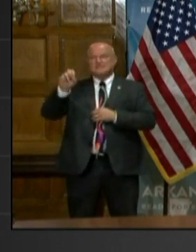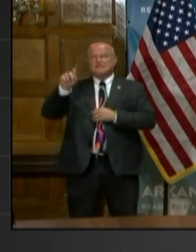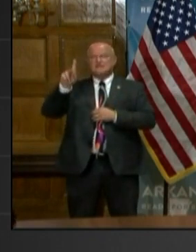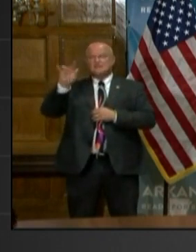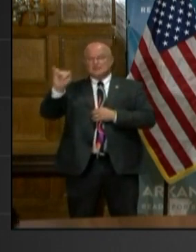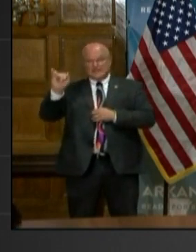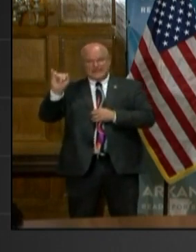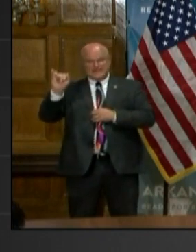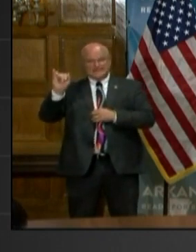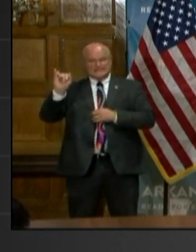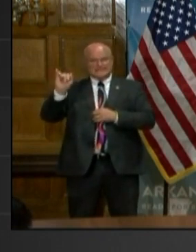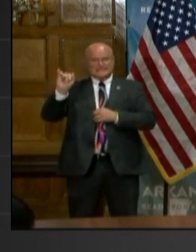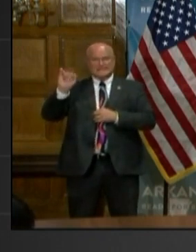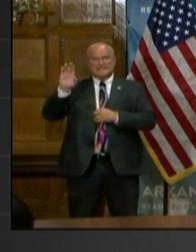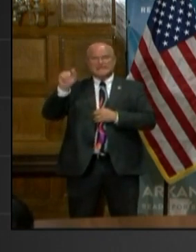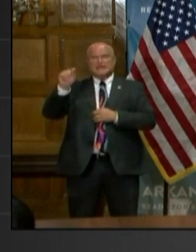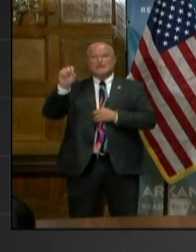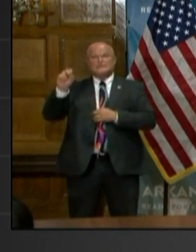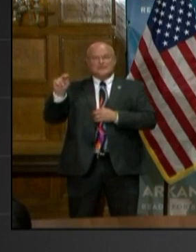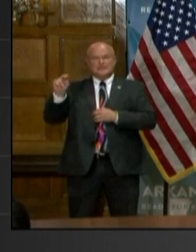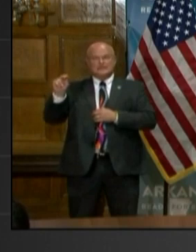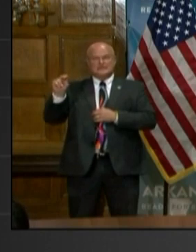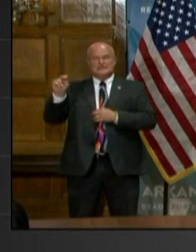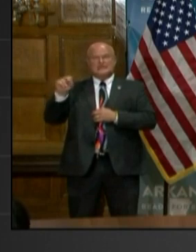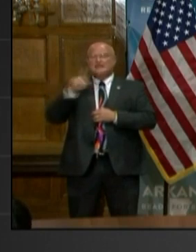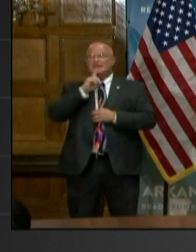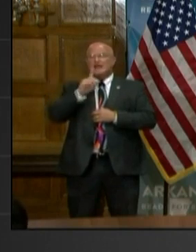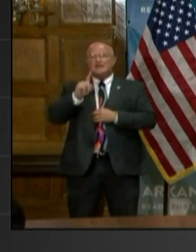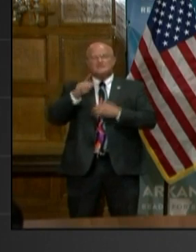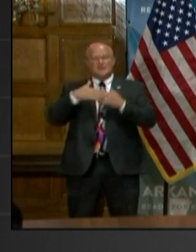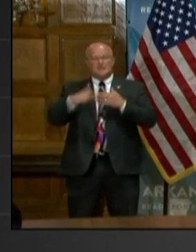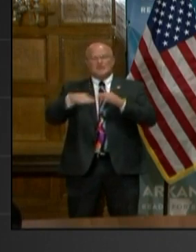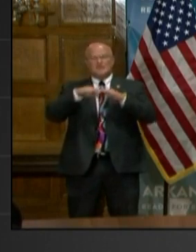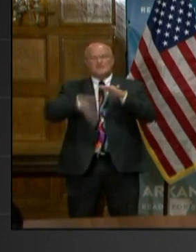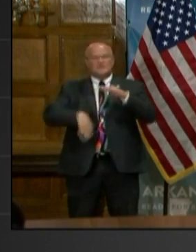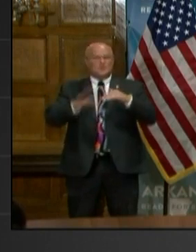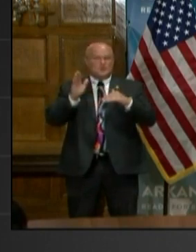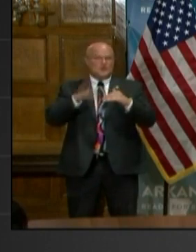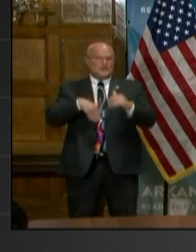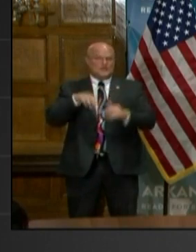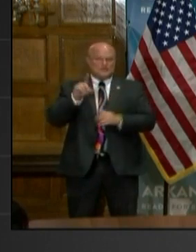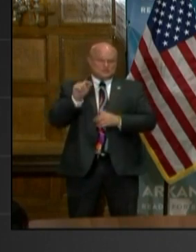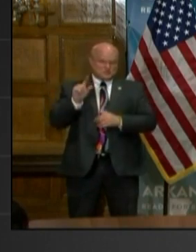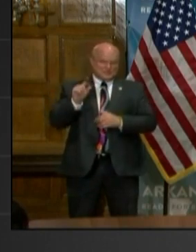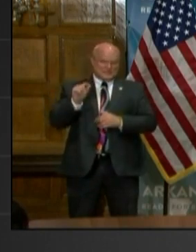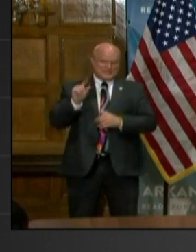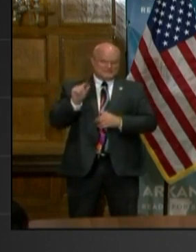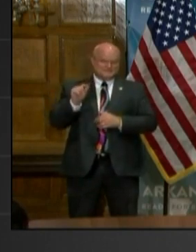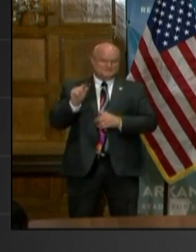Pulaski, Benton, and then actually all the rest are fewer than 20,